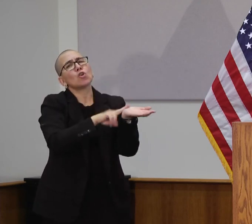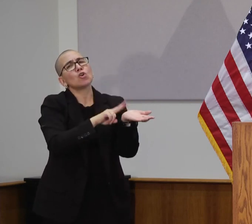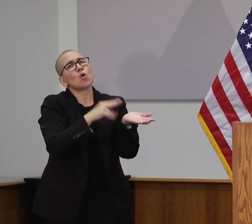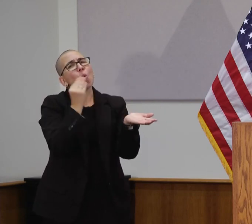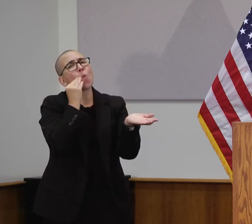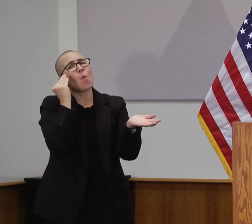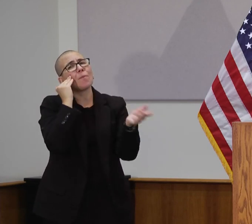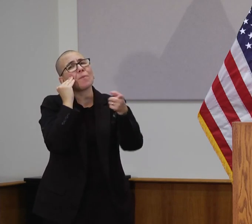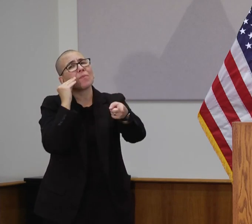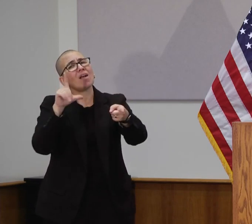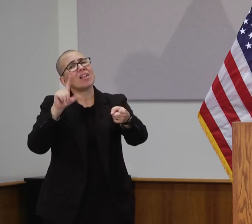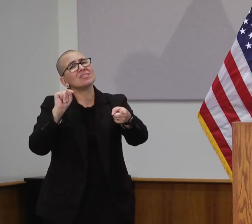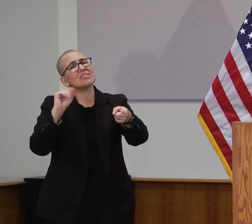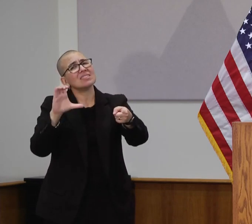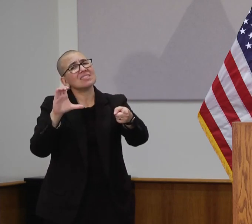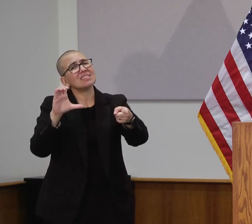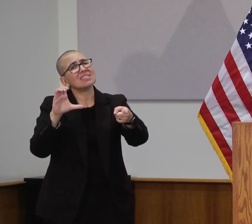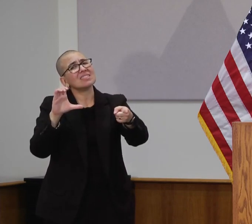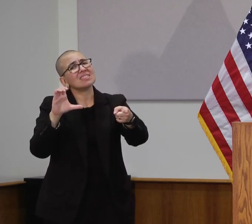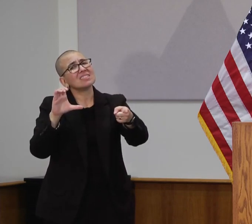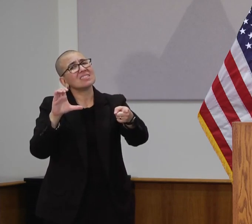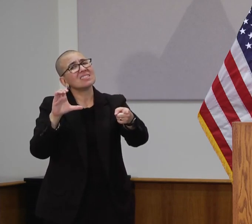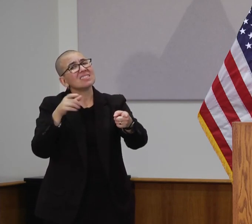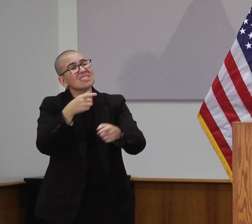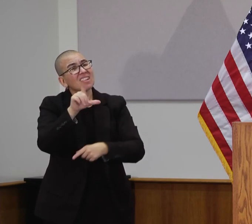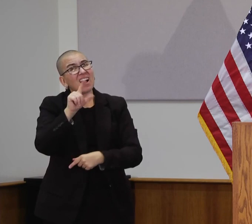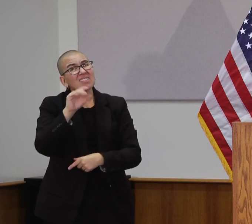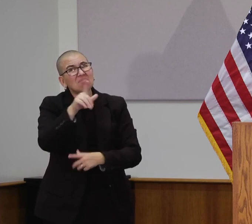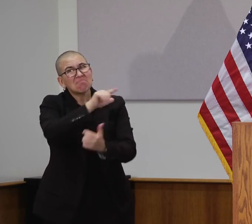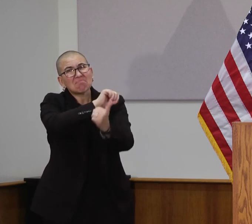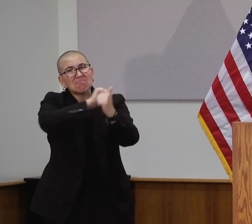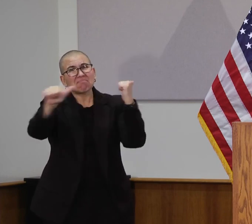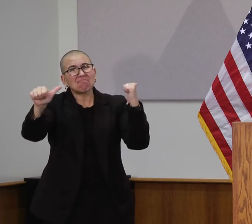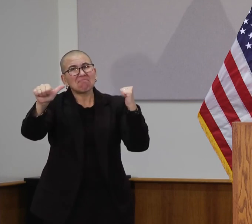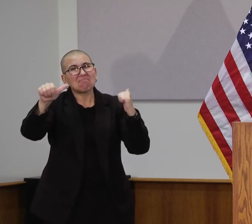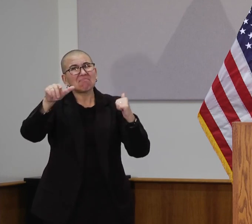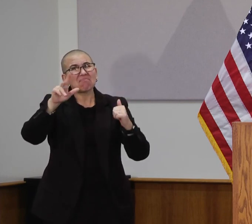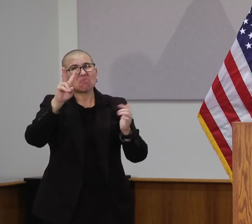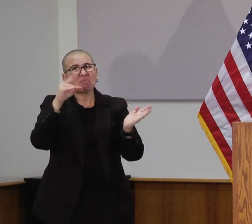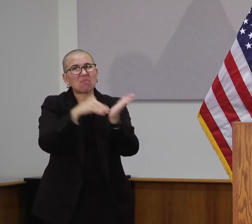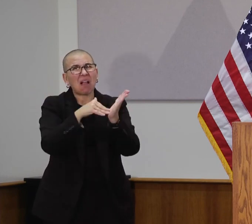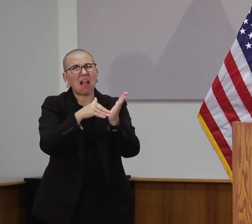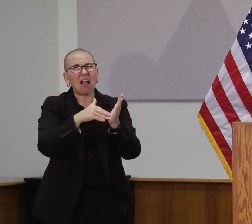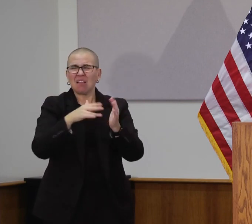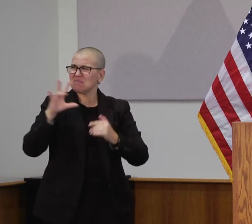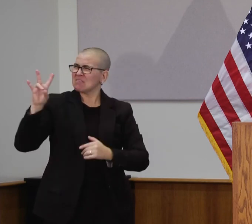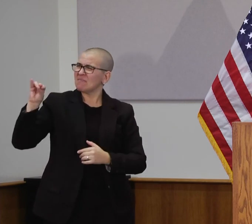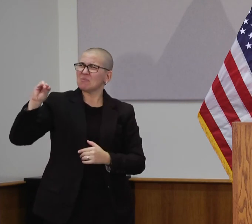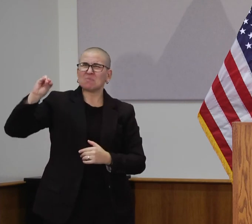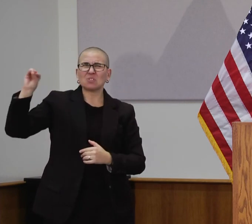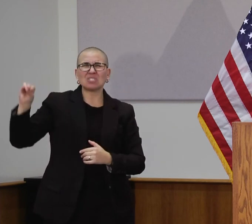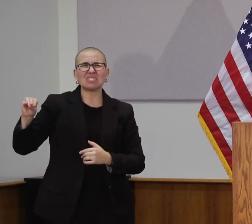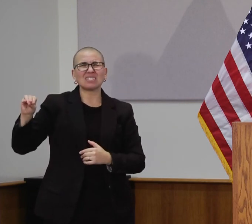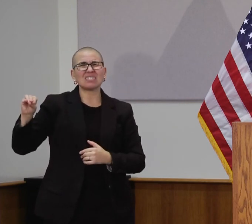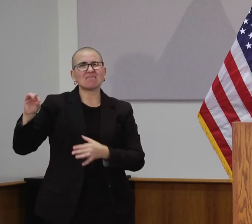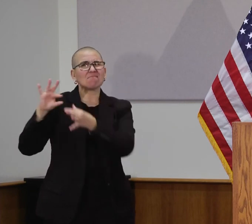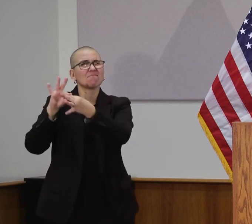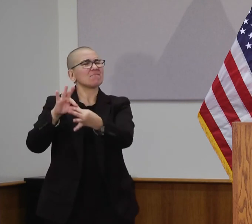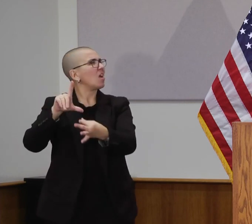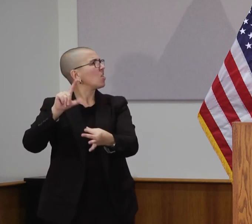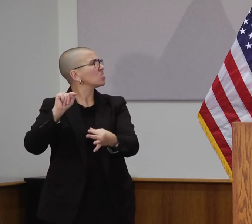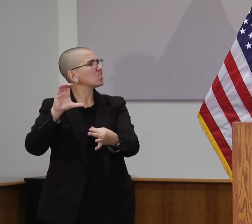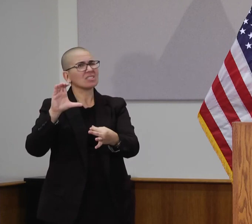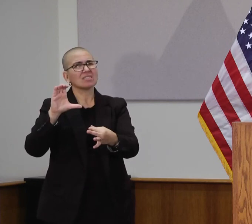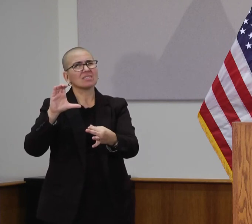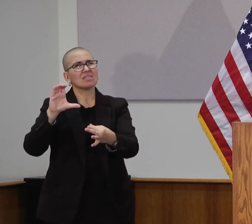threshold today. It's still nearly 70% of deaths are in long-term care. That's down from nearly 80% when you started the battle plan,